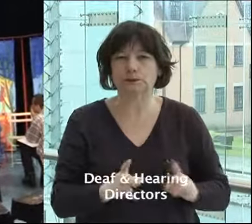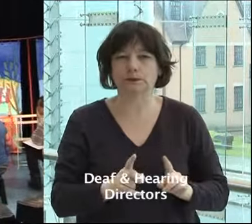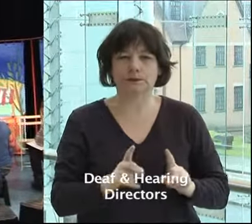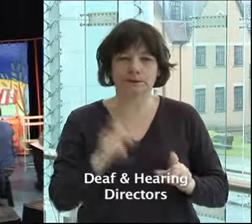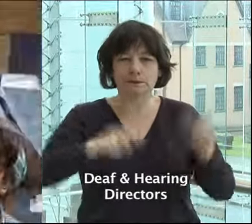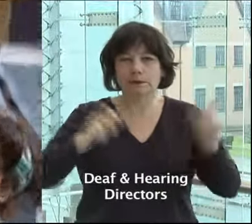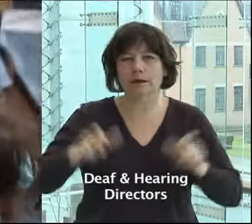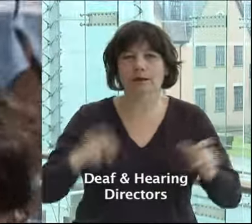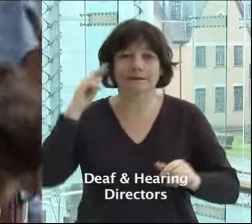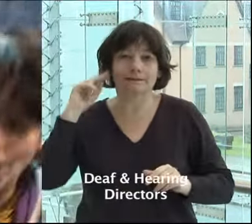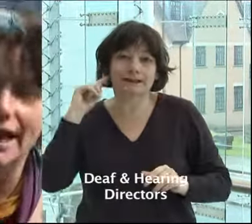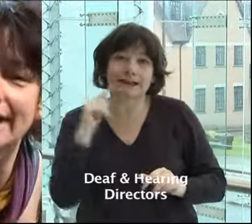hearing directors.